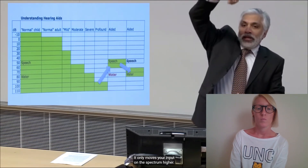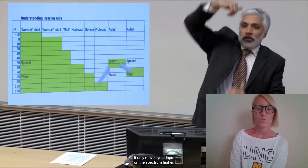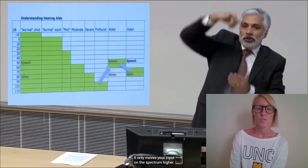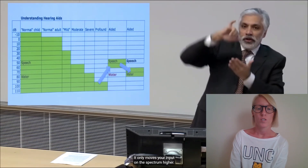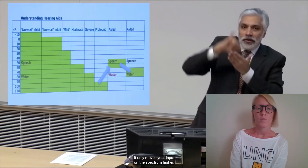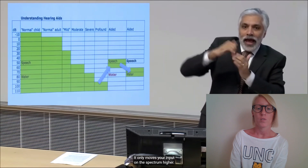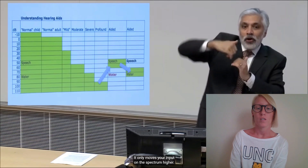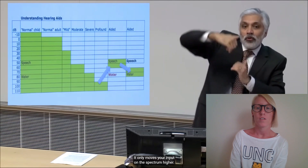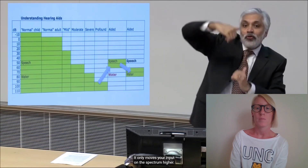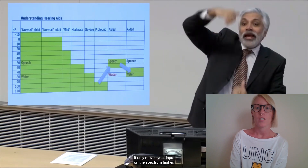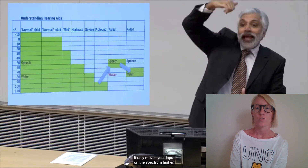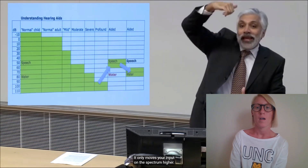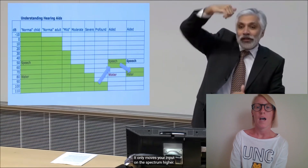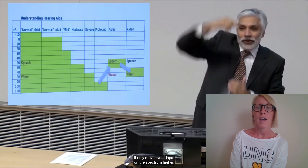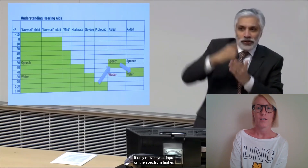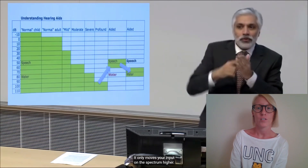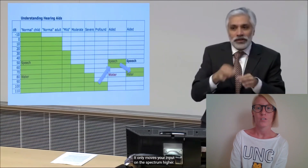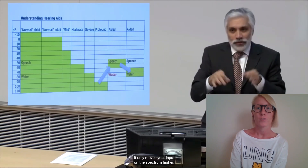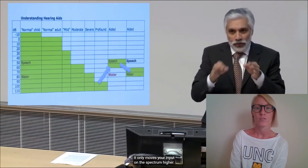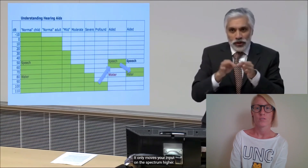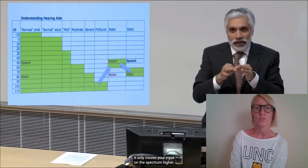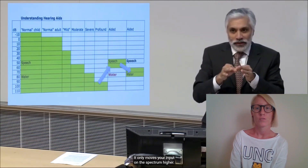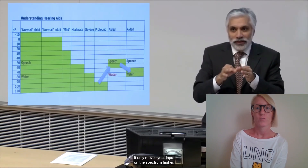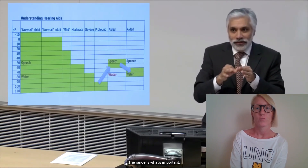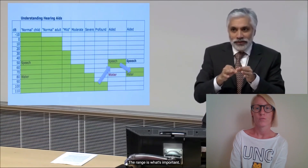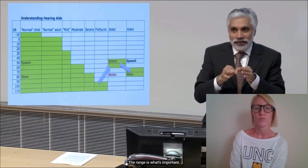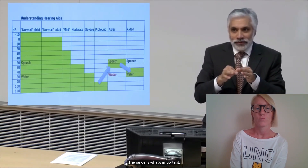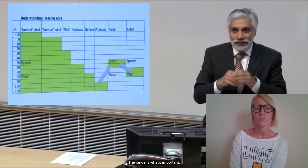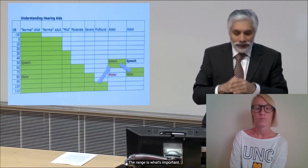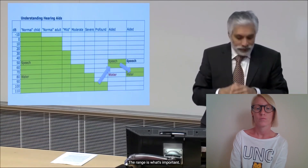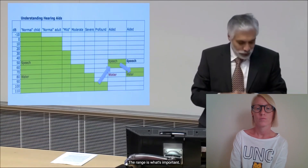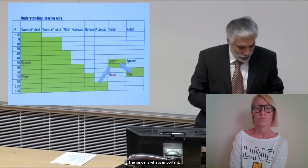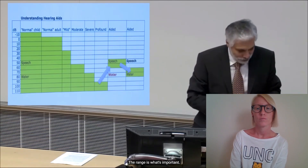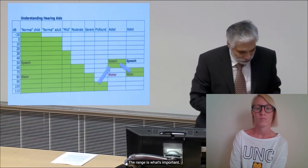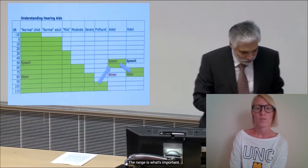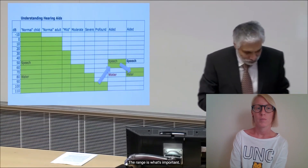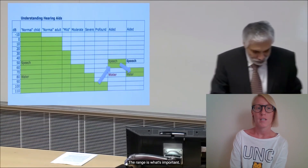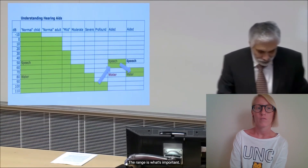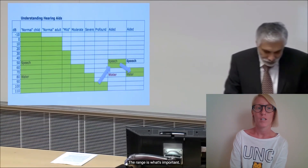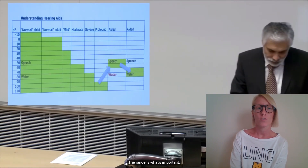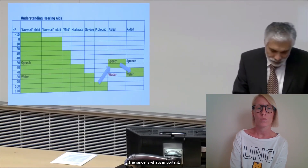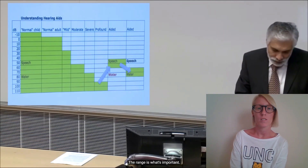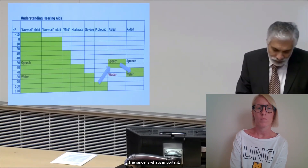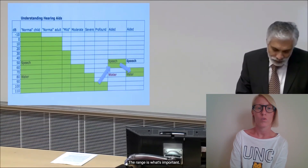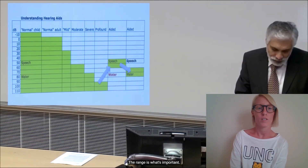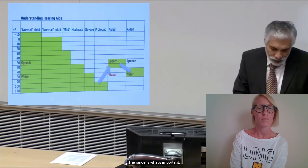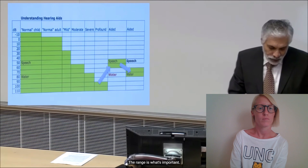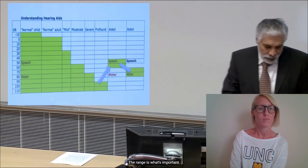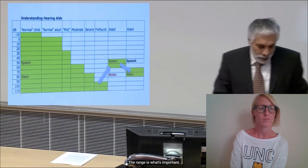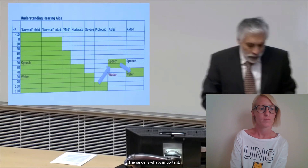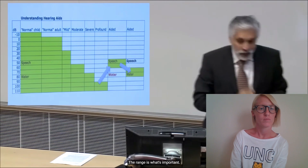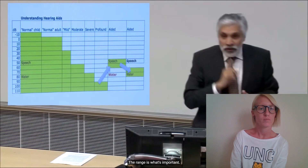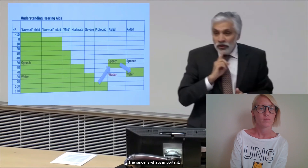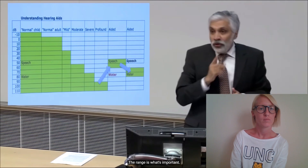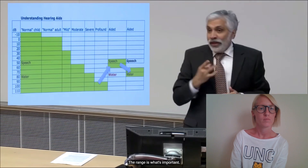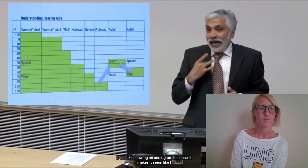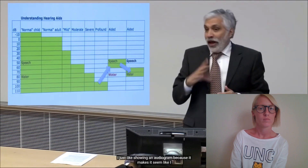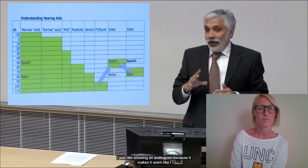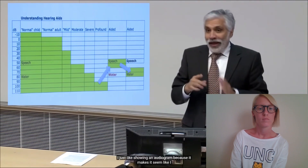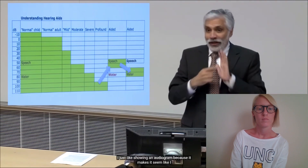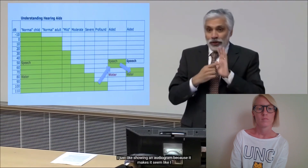It only moves your input on the spectrum higher, The range is what's important. but that range is what's important.